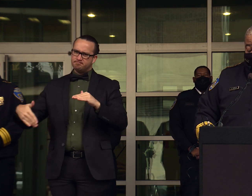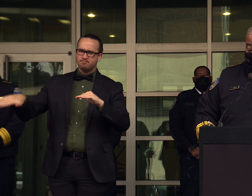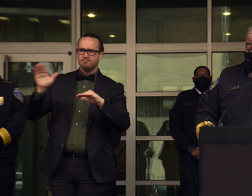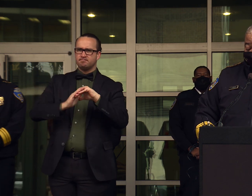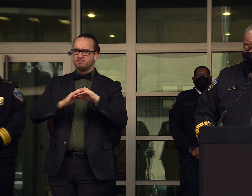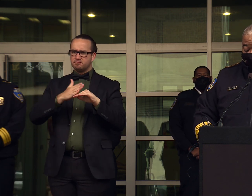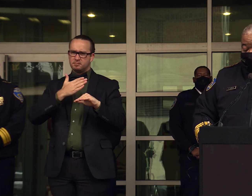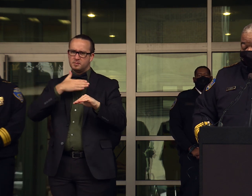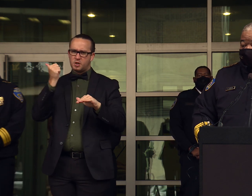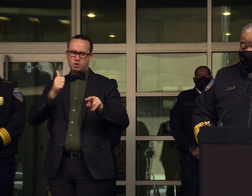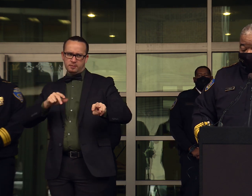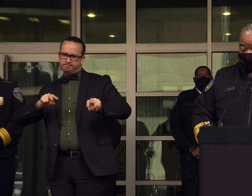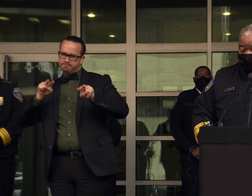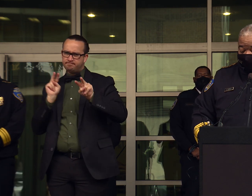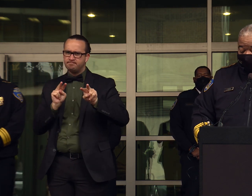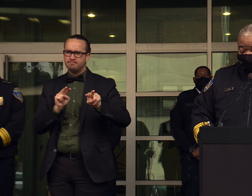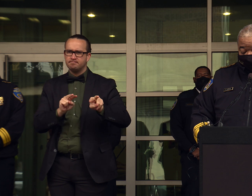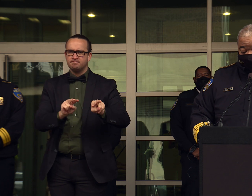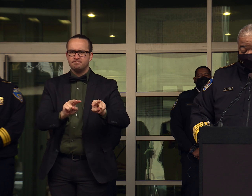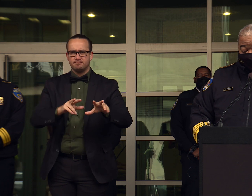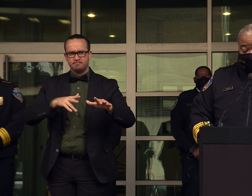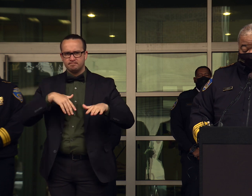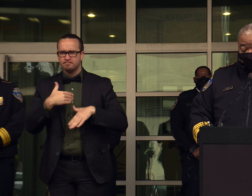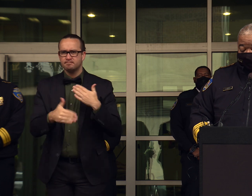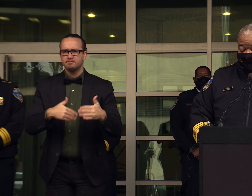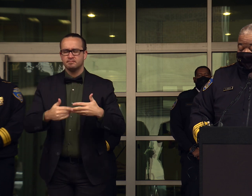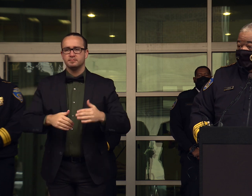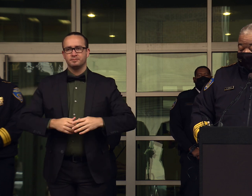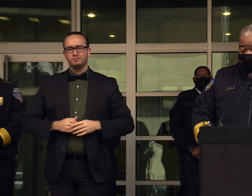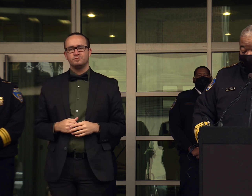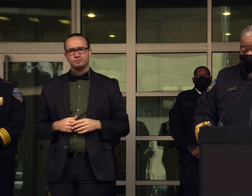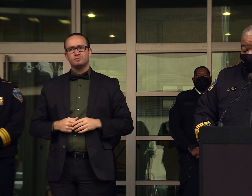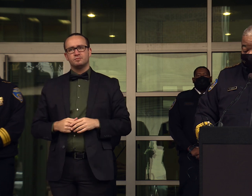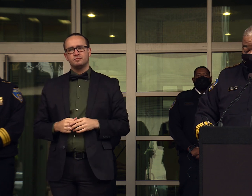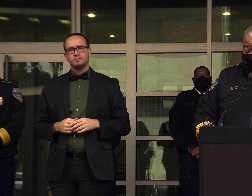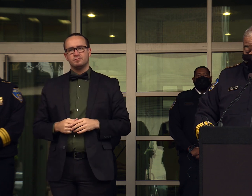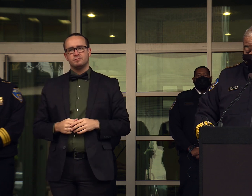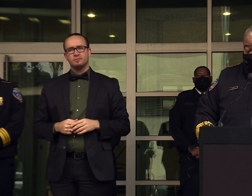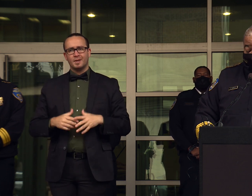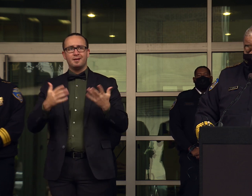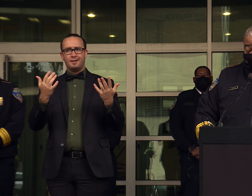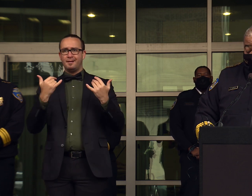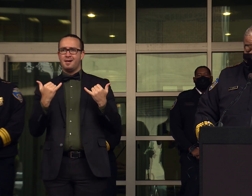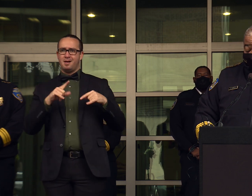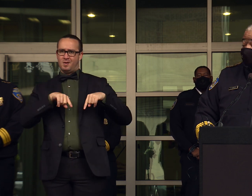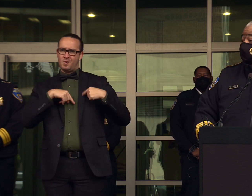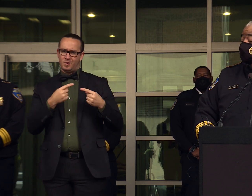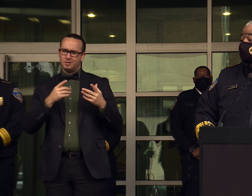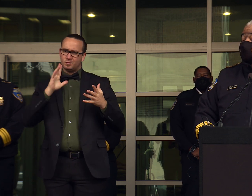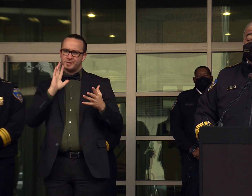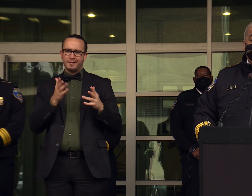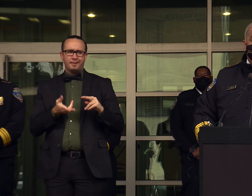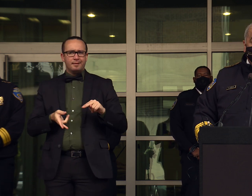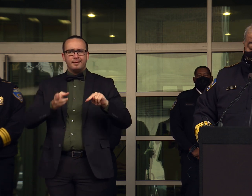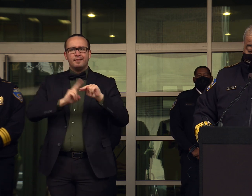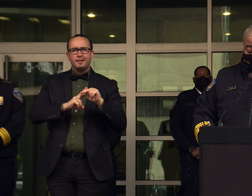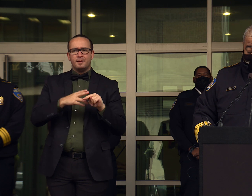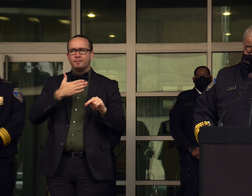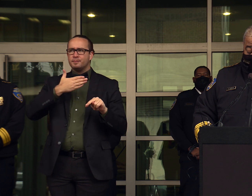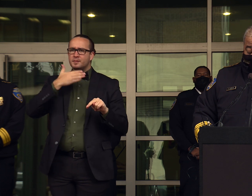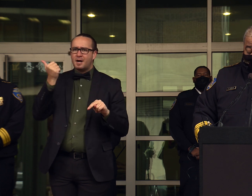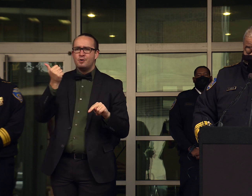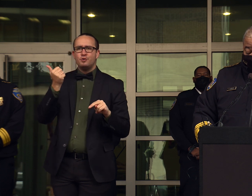of engagement in these areas will allow our officers to be flexible in how we address areas of concern from residents and businesses